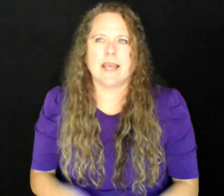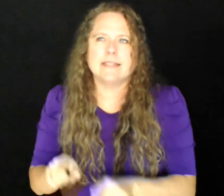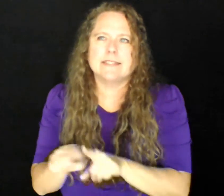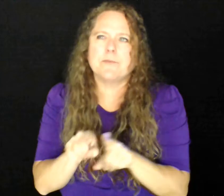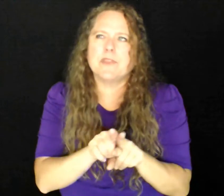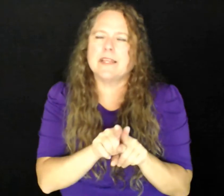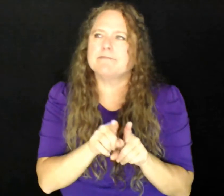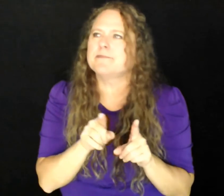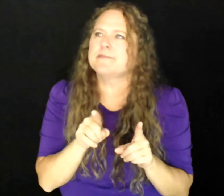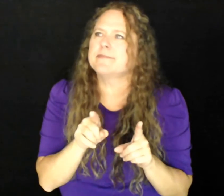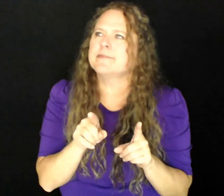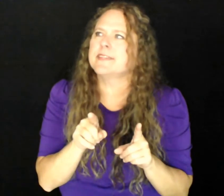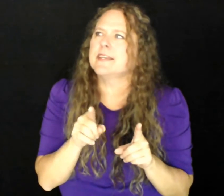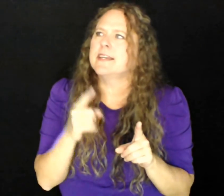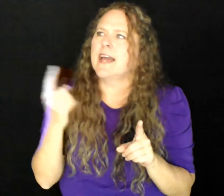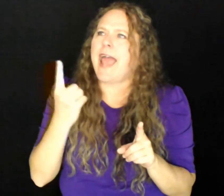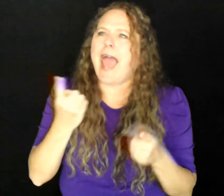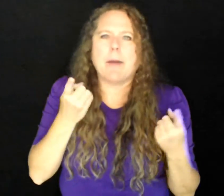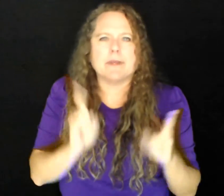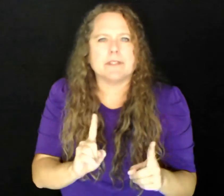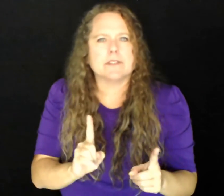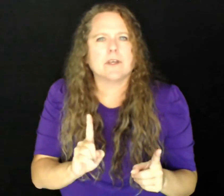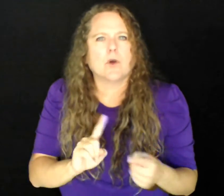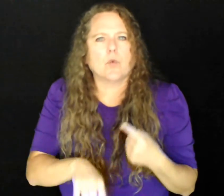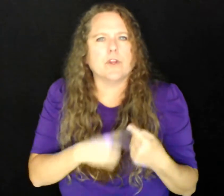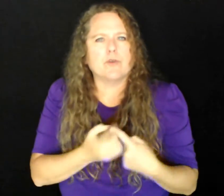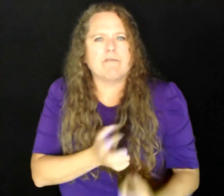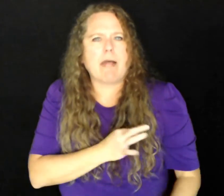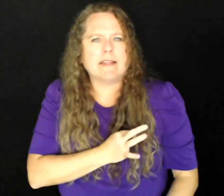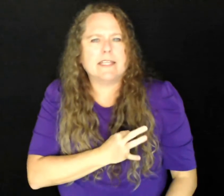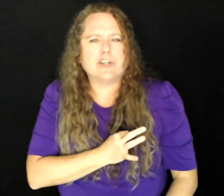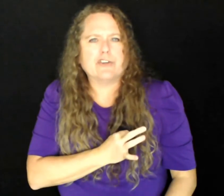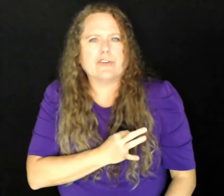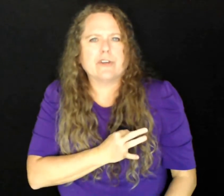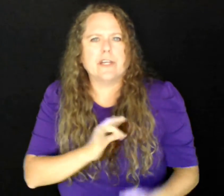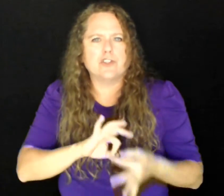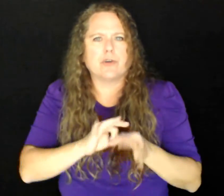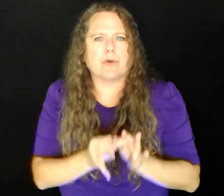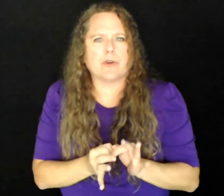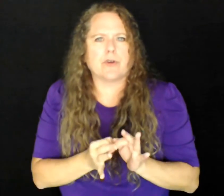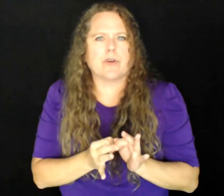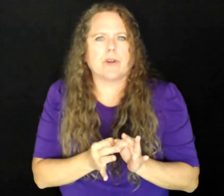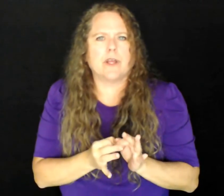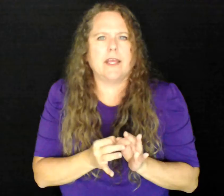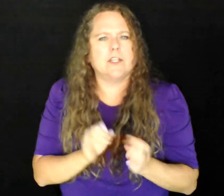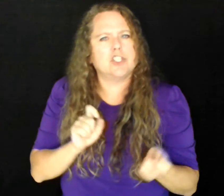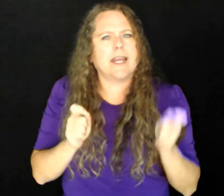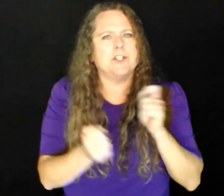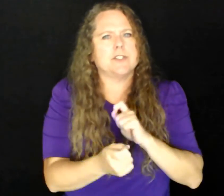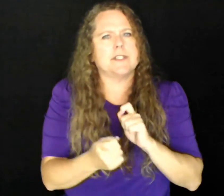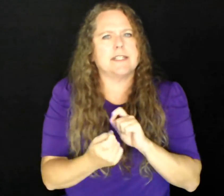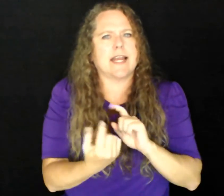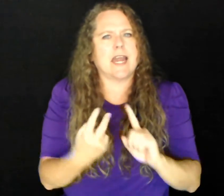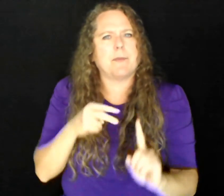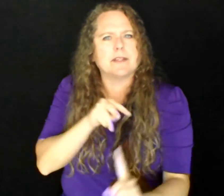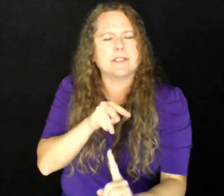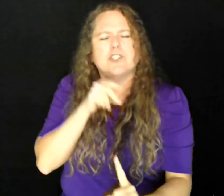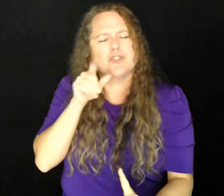And something happens when you're a volunteer interpreter. It changes the dynamics. It